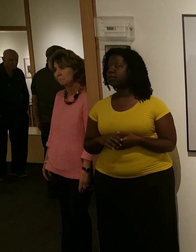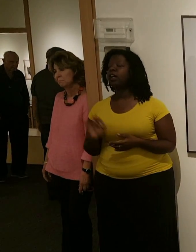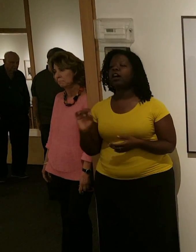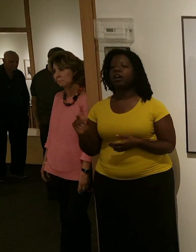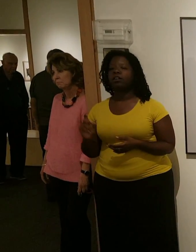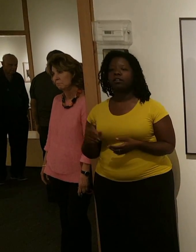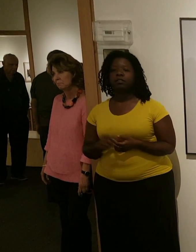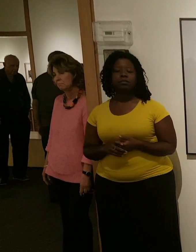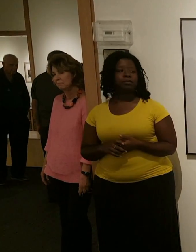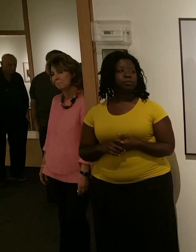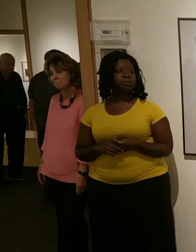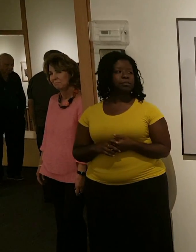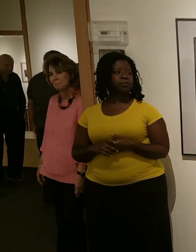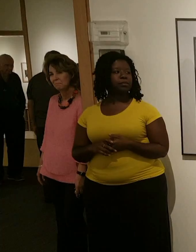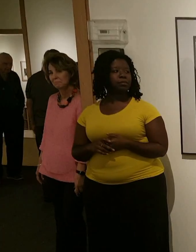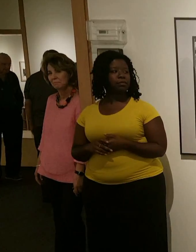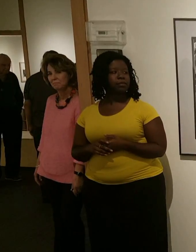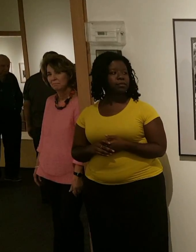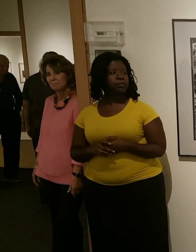unusual piece in that I